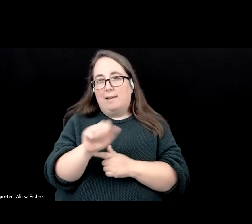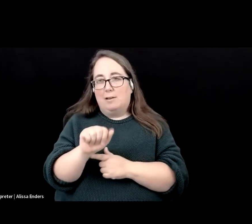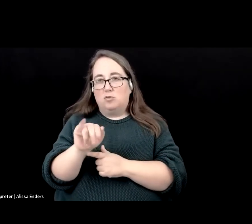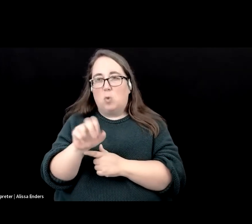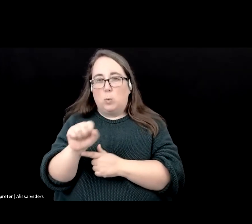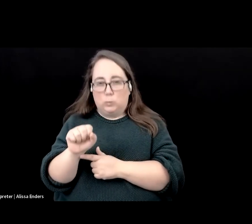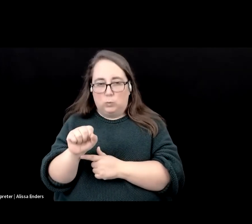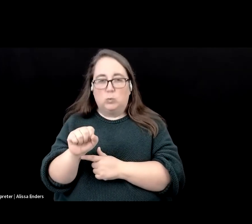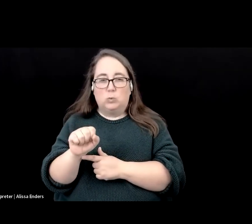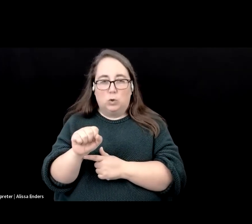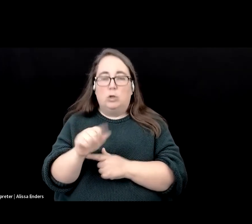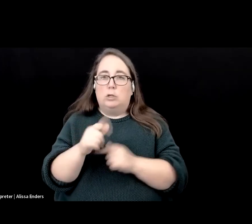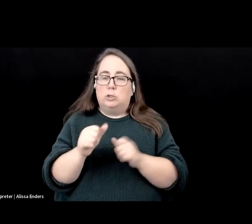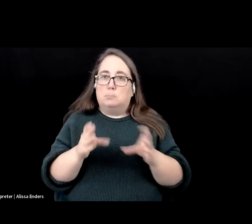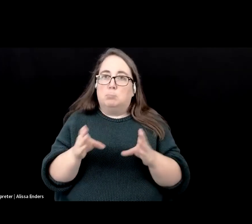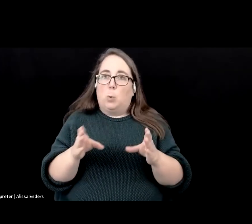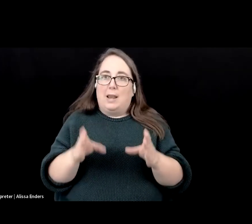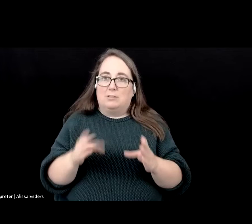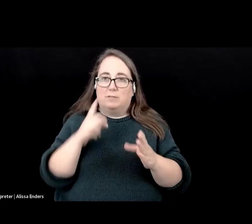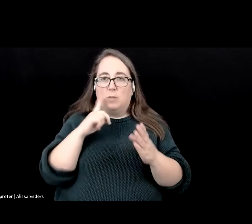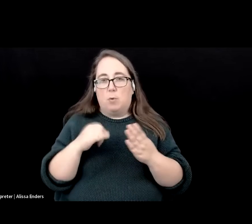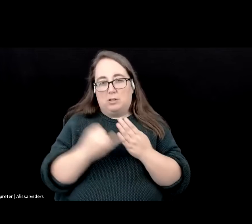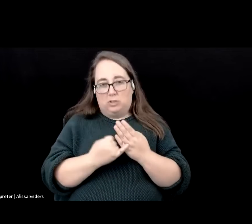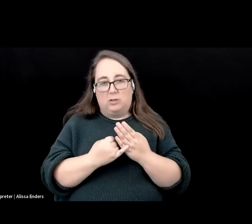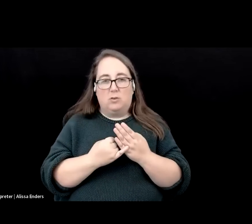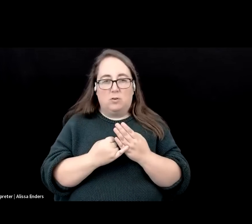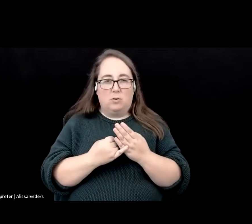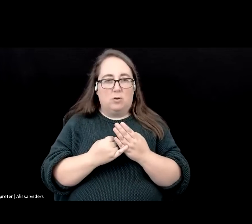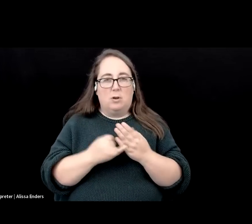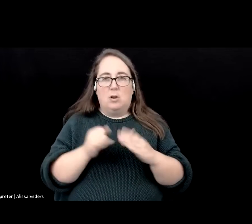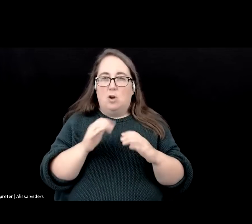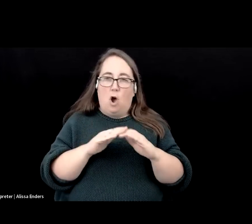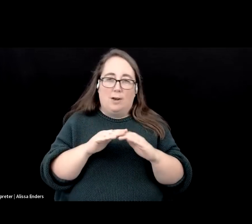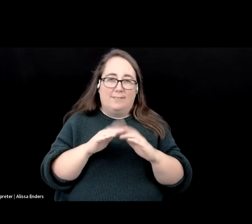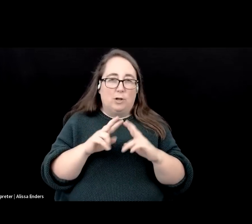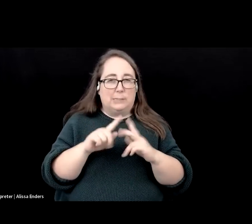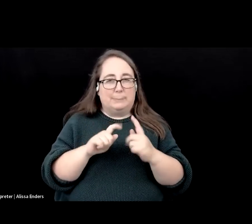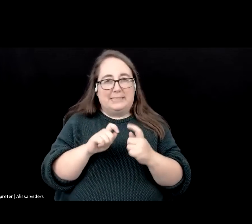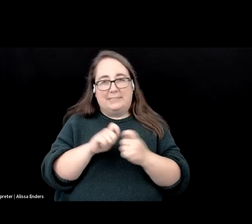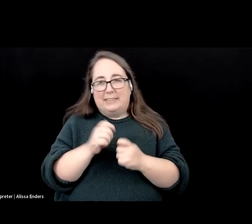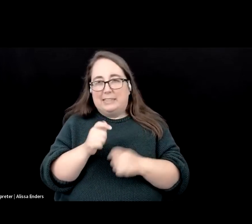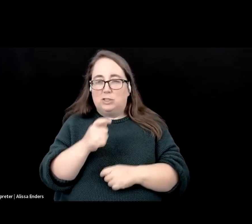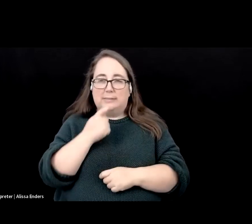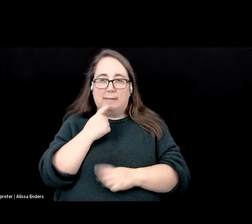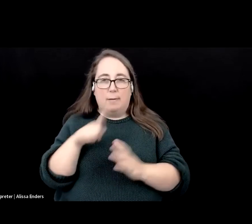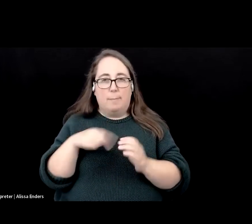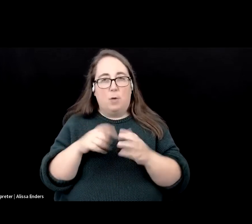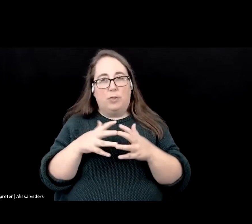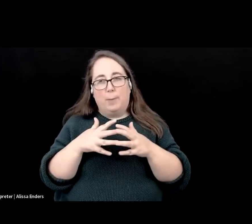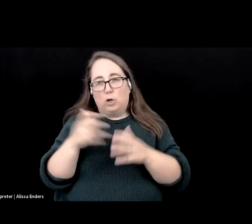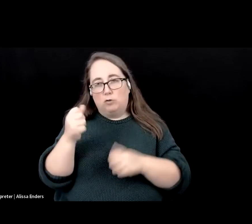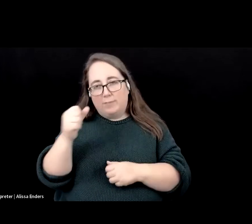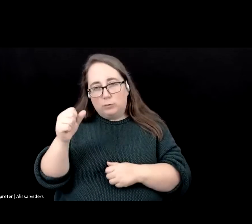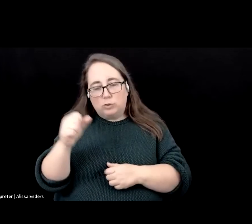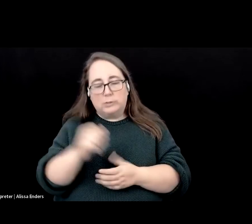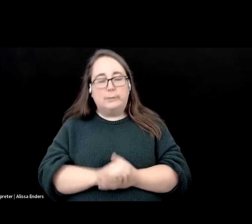sort of convener and organizer of this project, focusing often on very specific claims that she made about the American Revolution, for